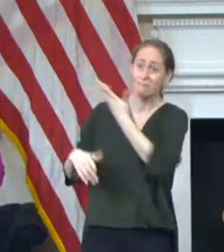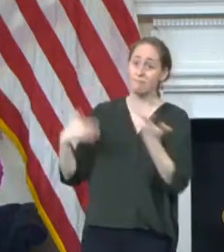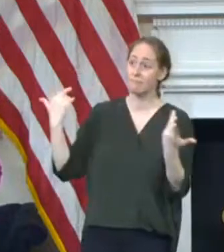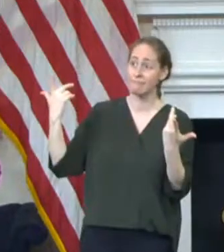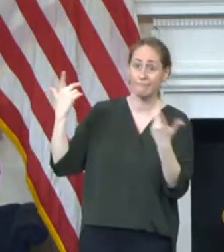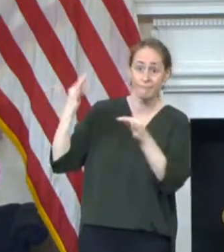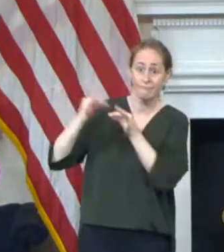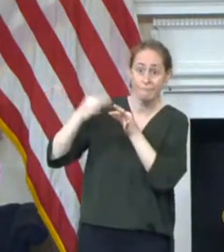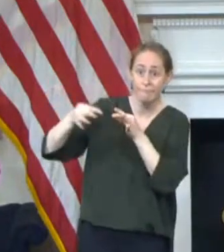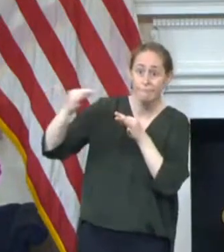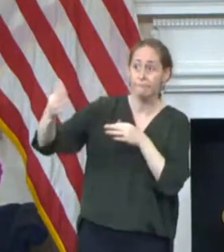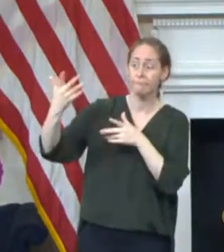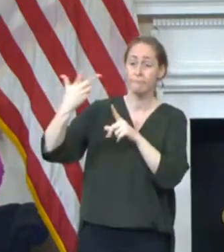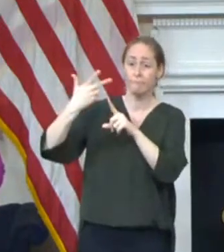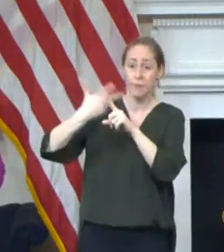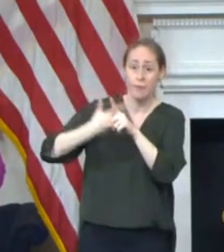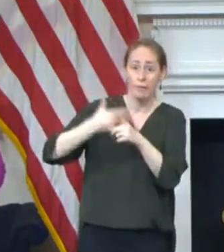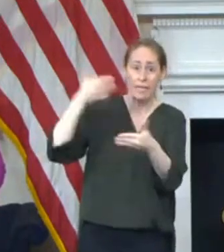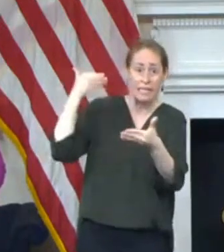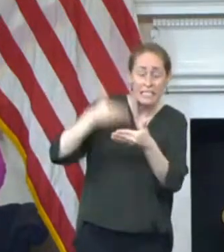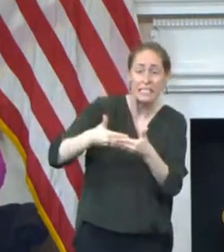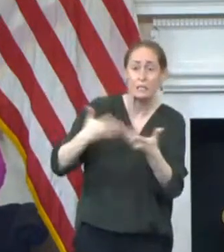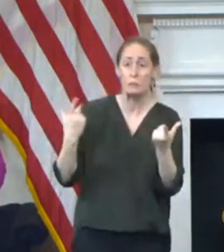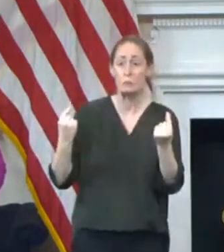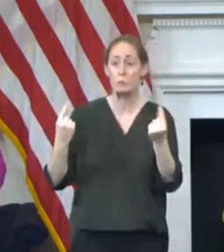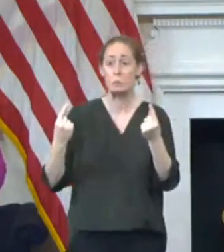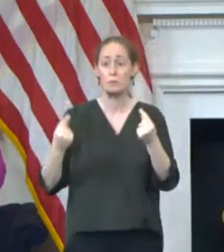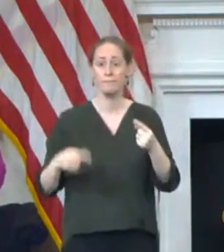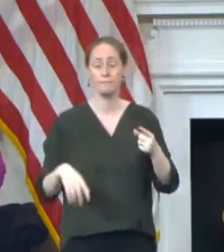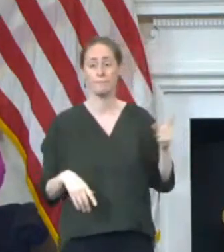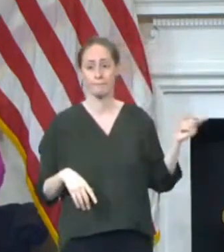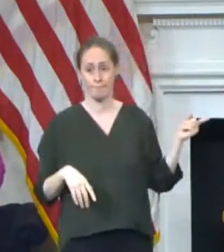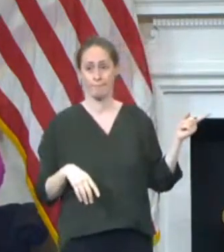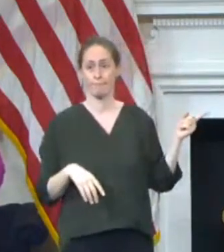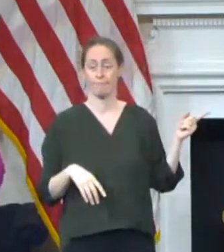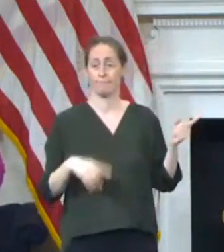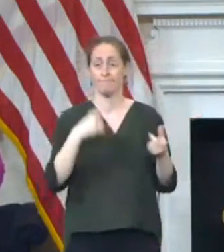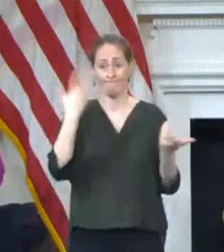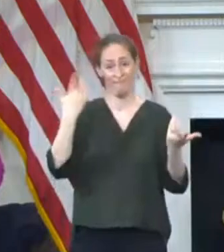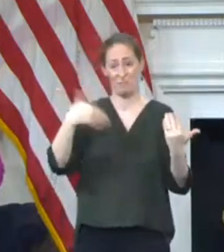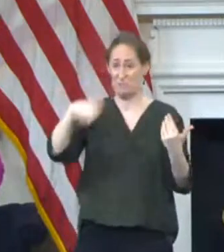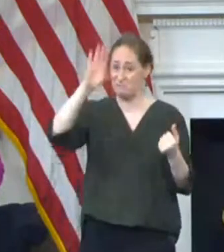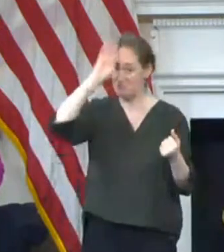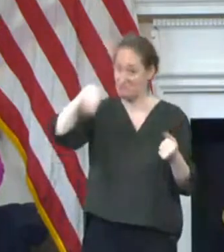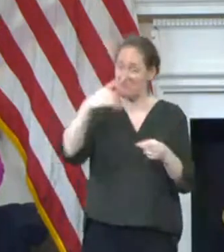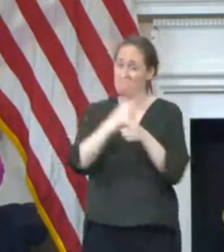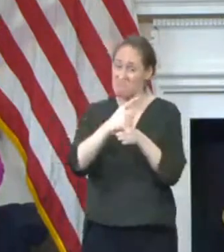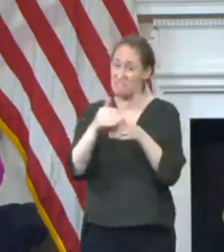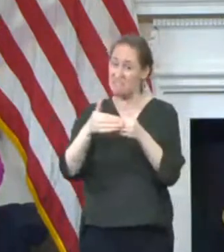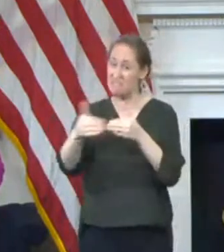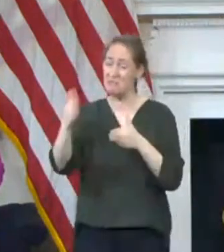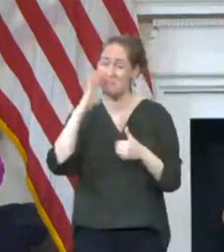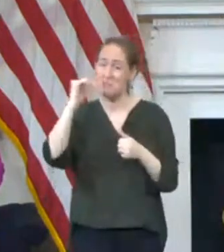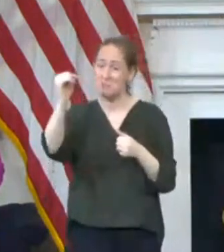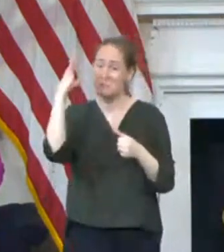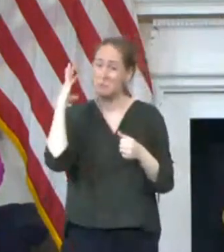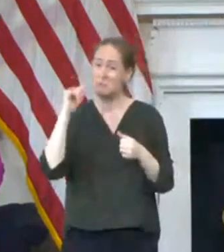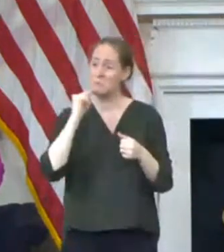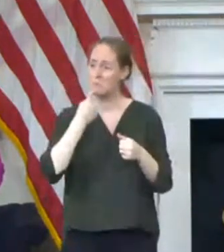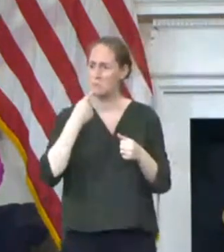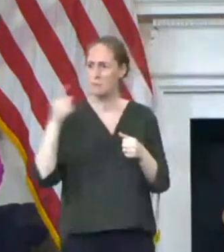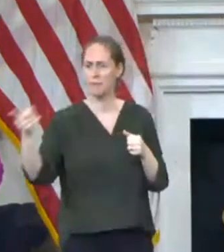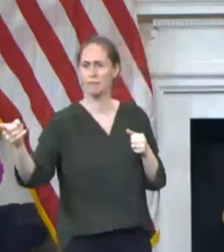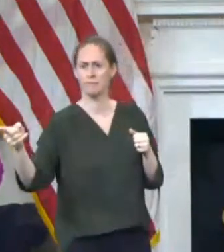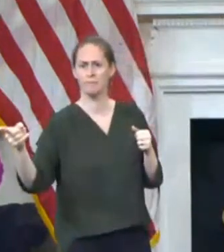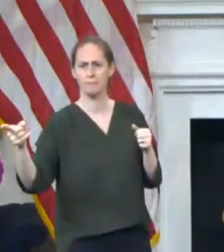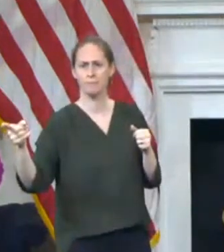3 months, the scenario you've laid out here is troubling, to say the least. So the government in Washington